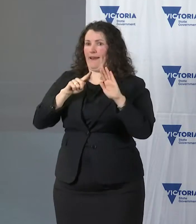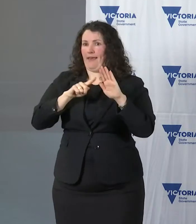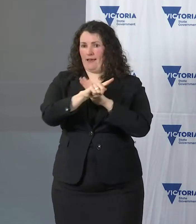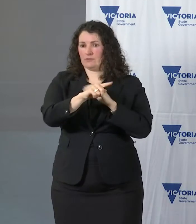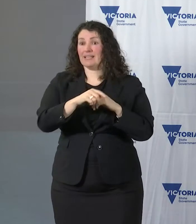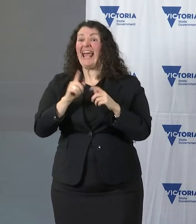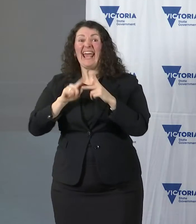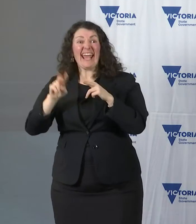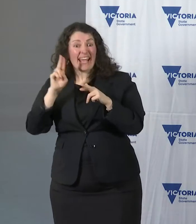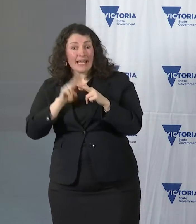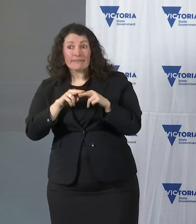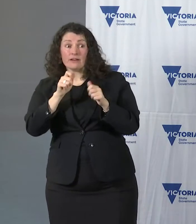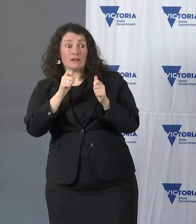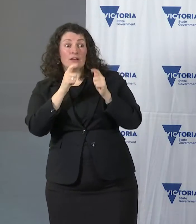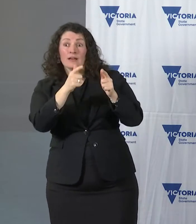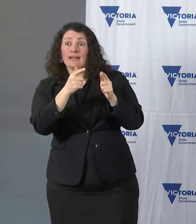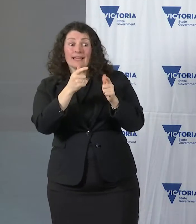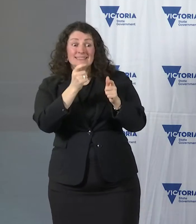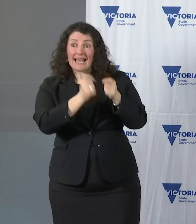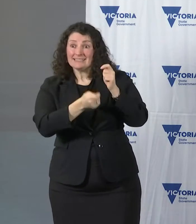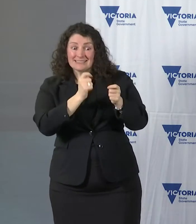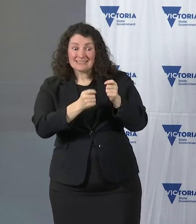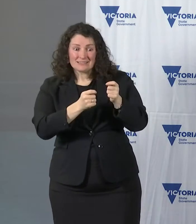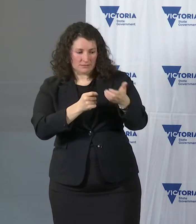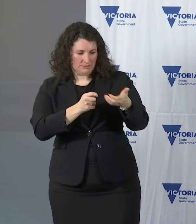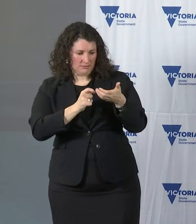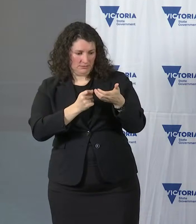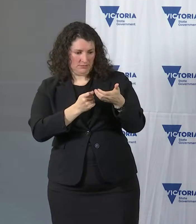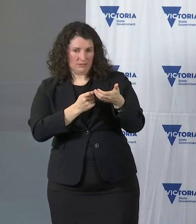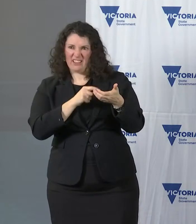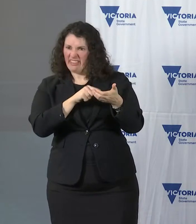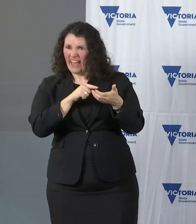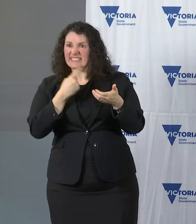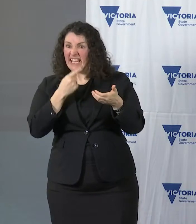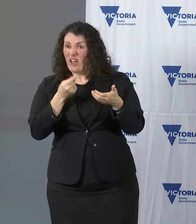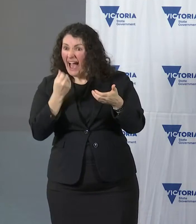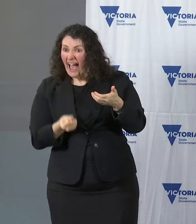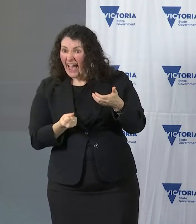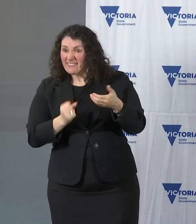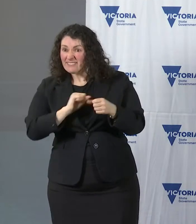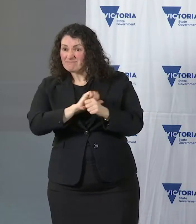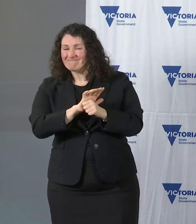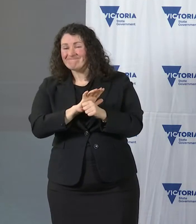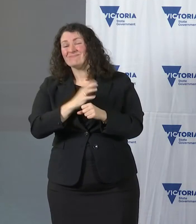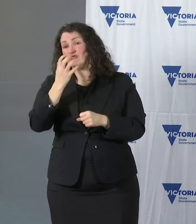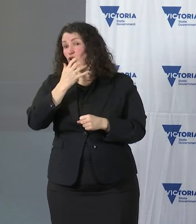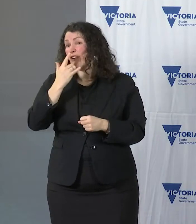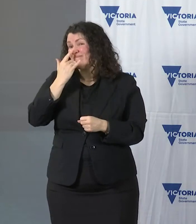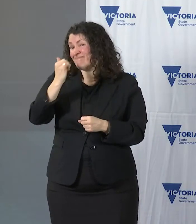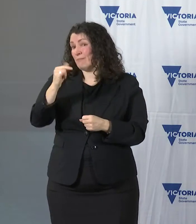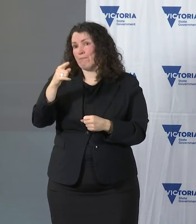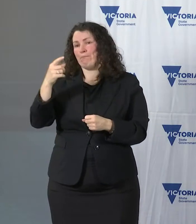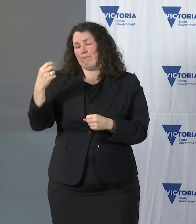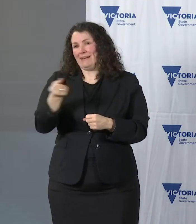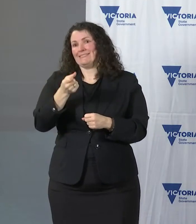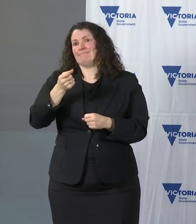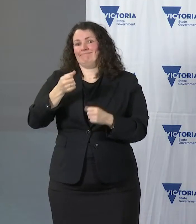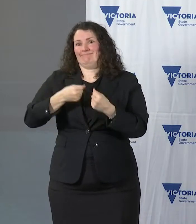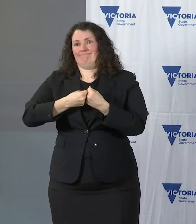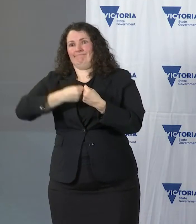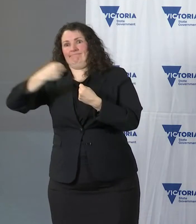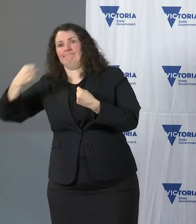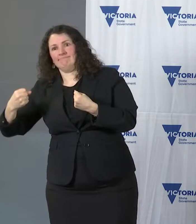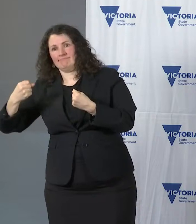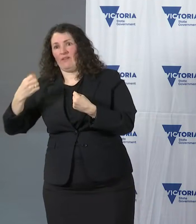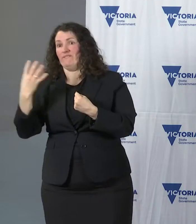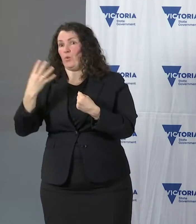and Victorians doing the right thing. So thank you again for those primary close contacts who have been sharing and